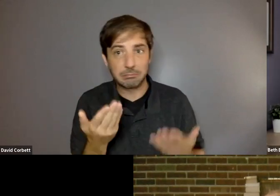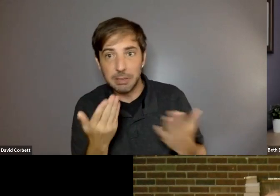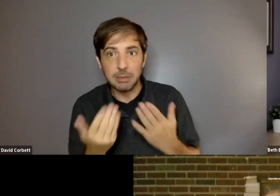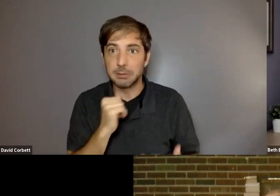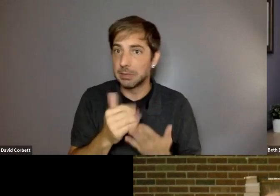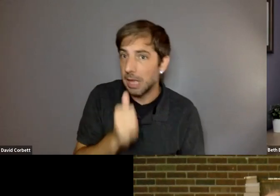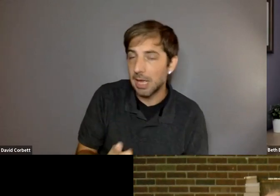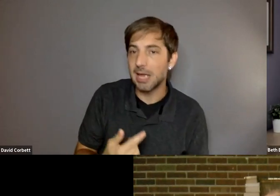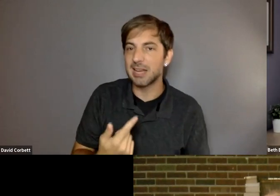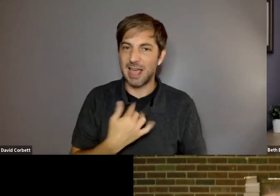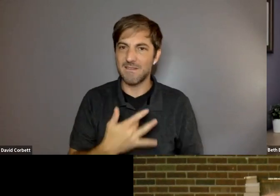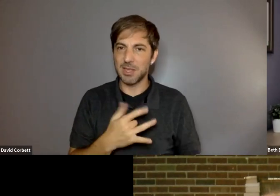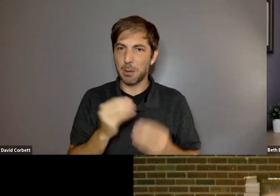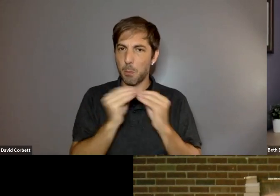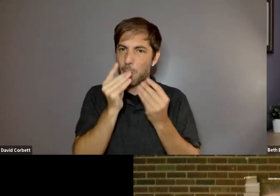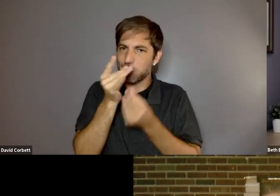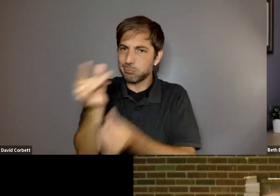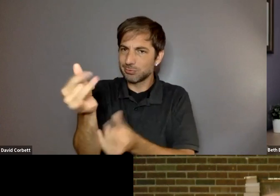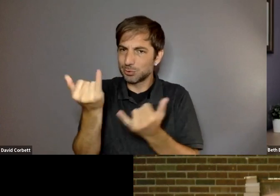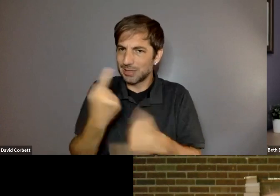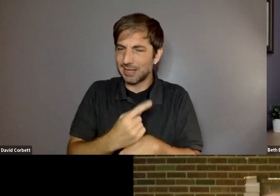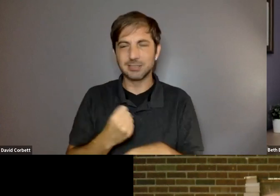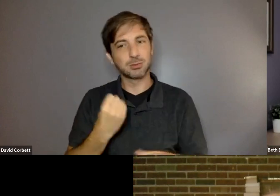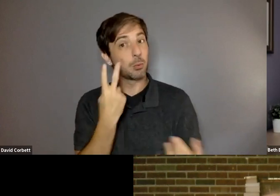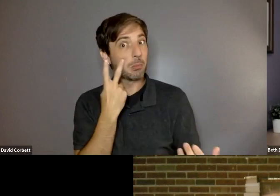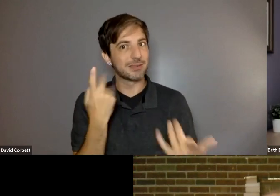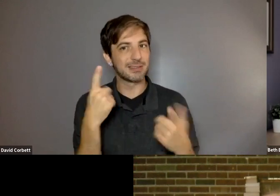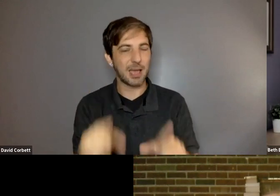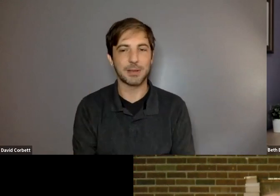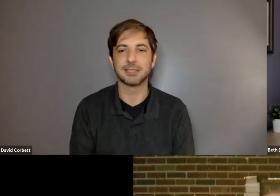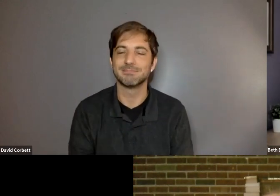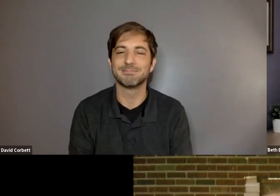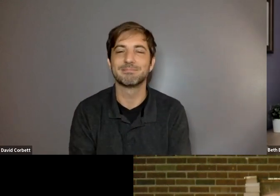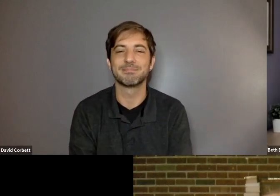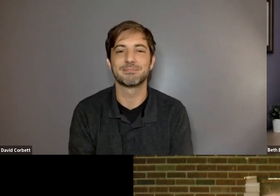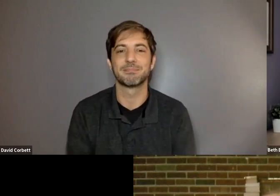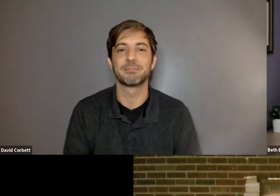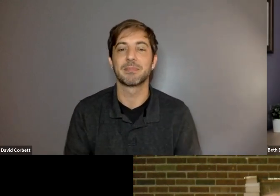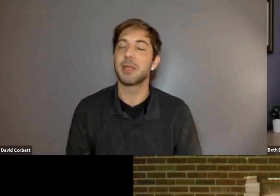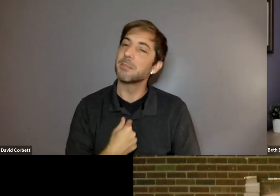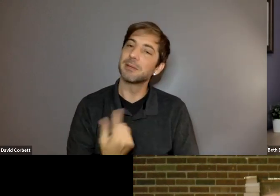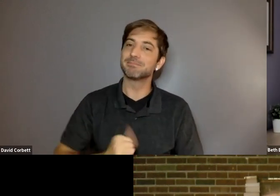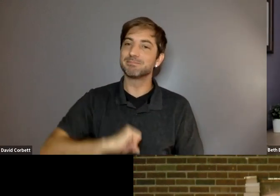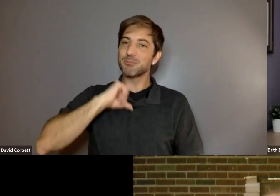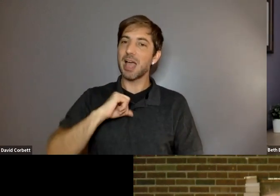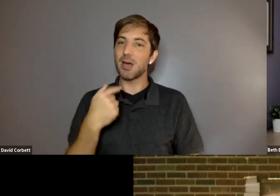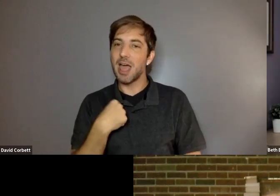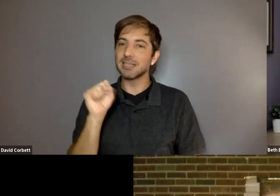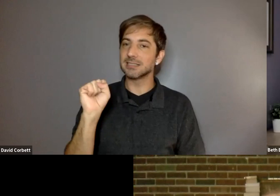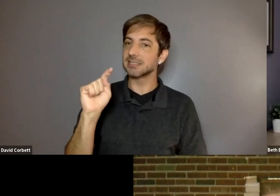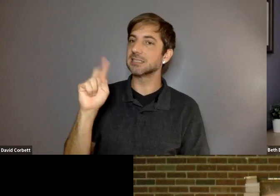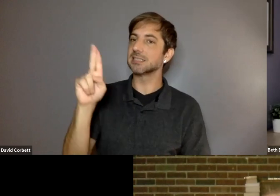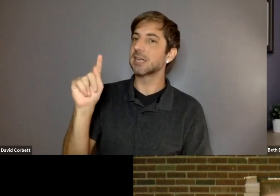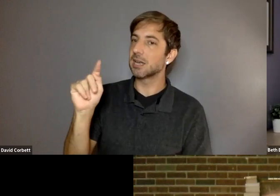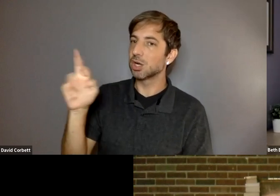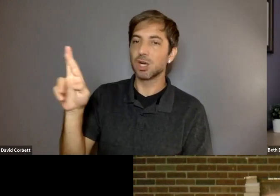less stuttery today, but we'll see. We'll see how it goes. I am a proud stutterer and happy to talk